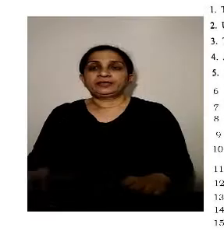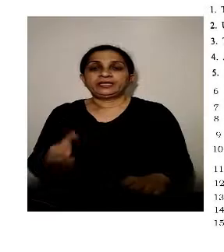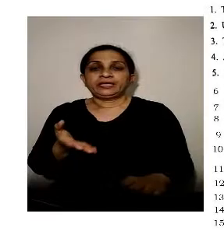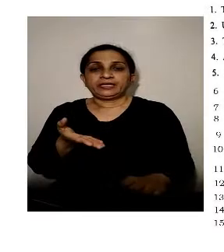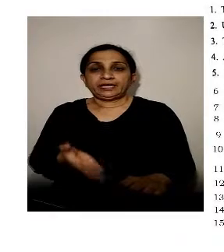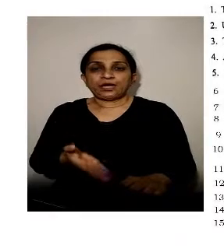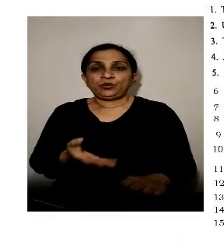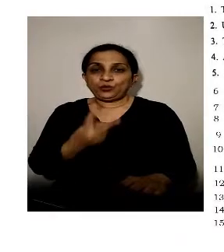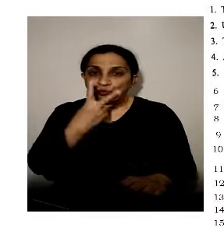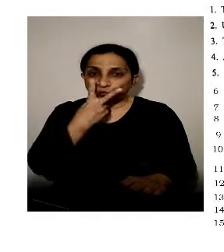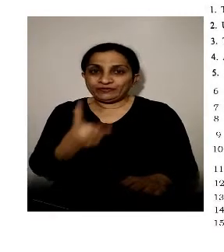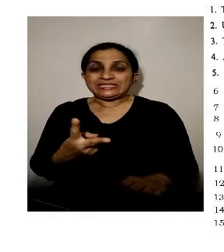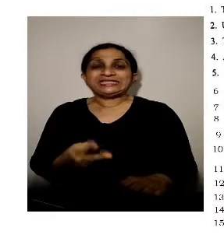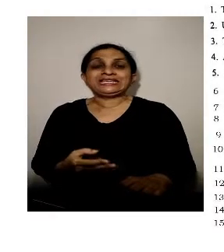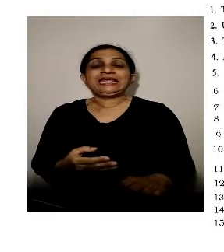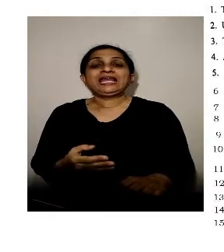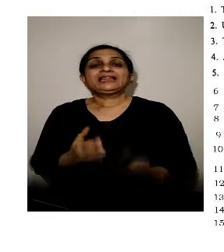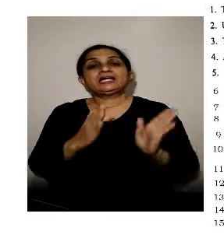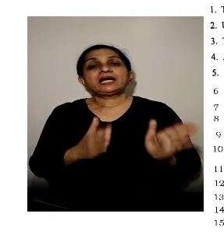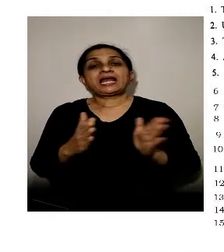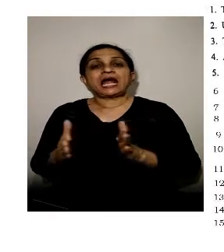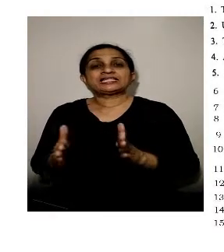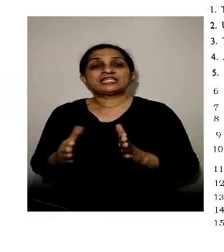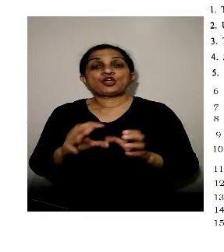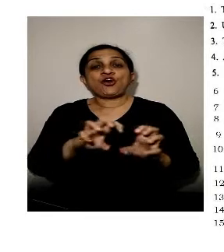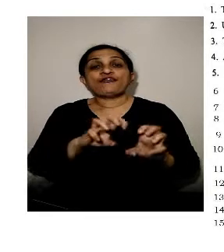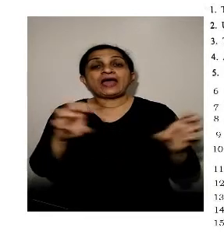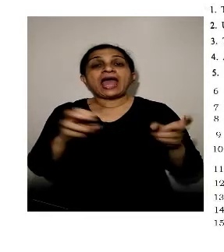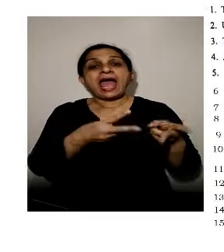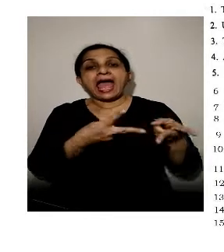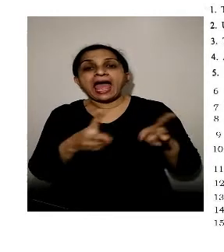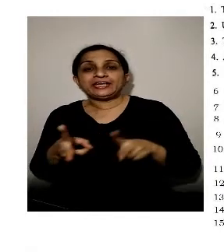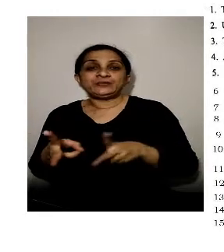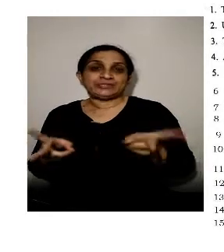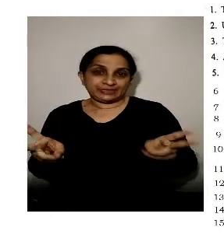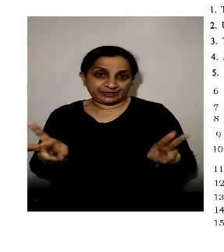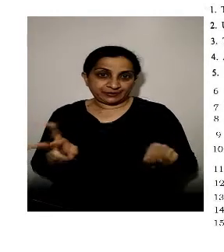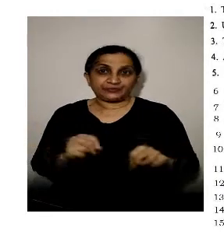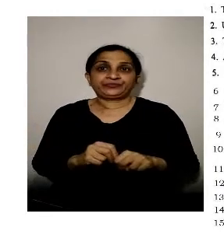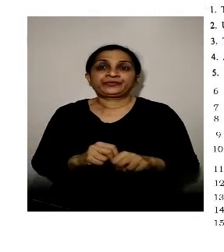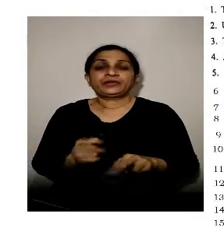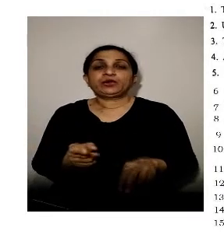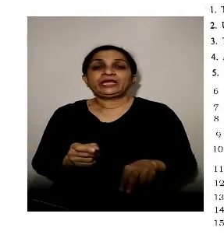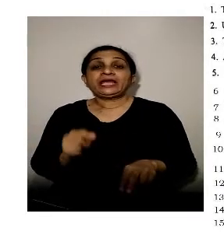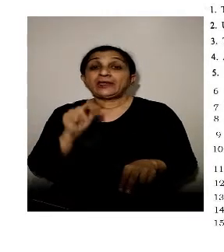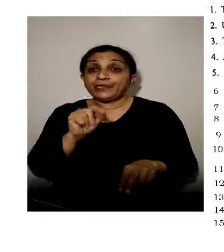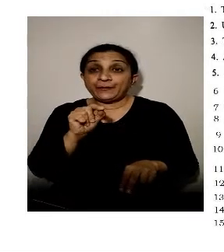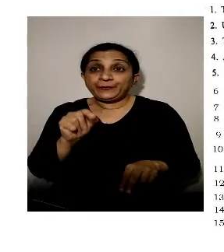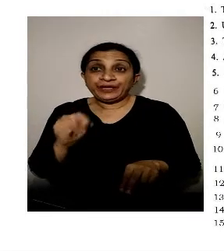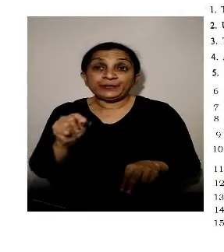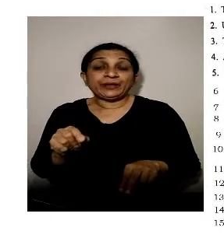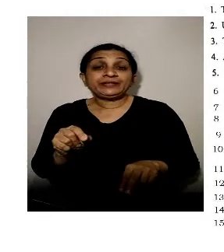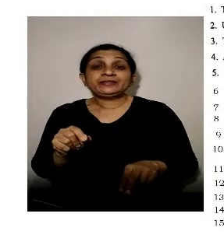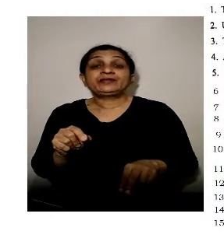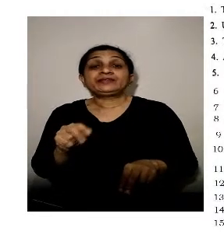Now we will see the classes of animals. Okay, the